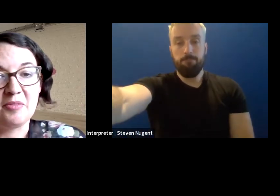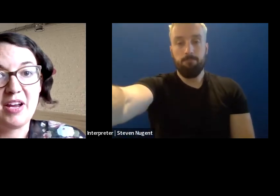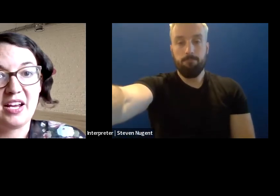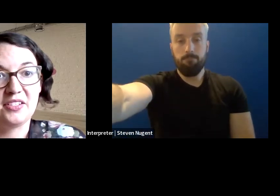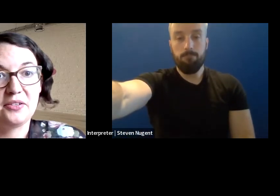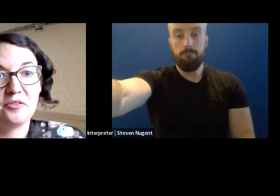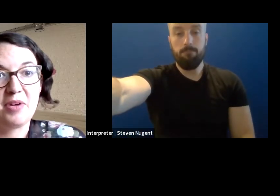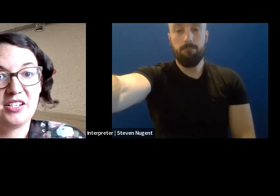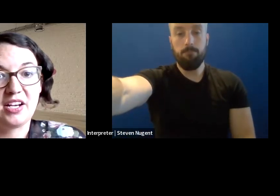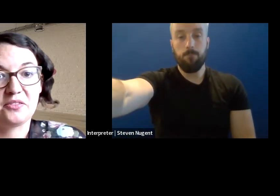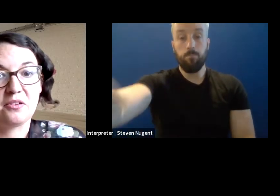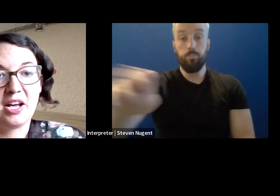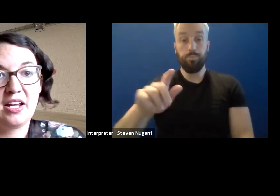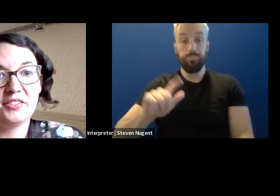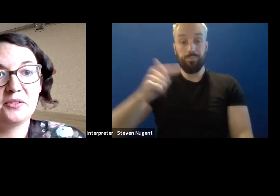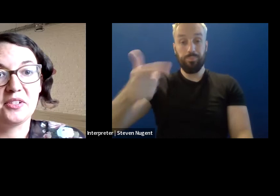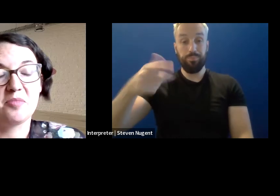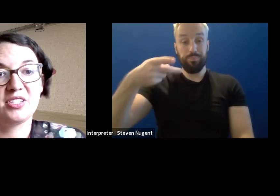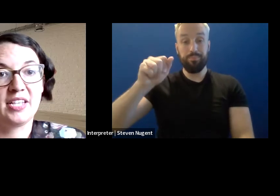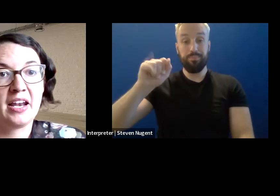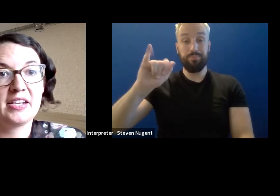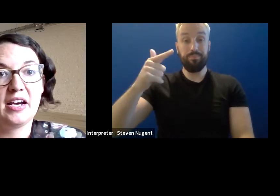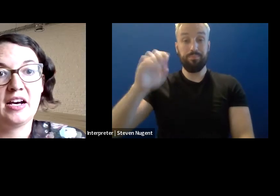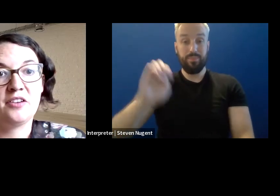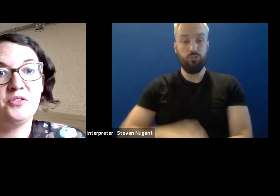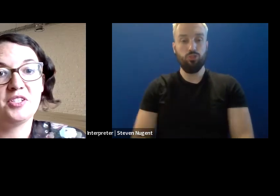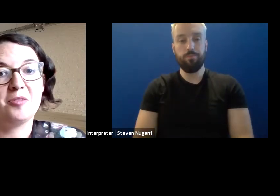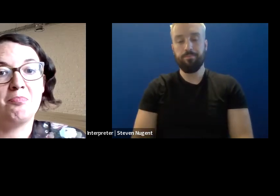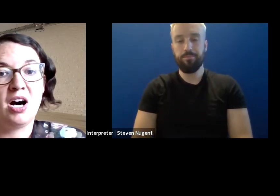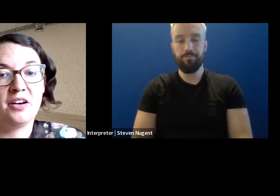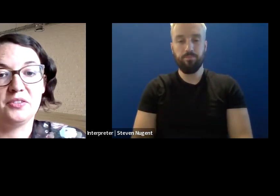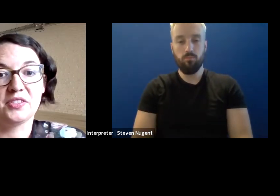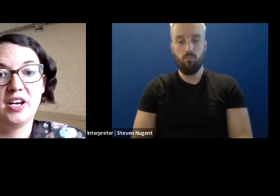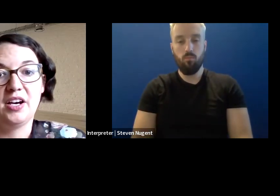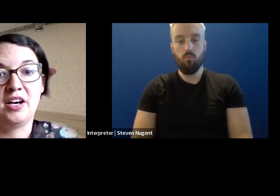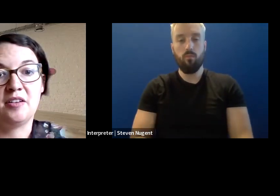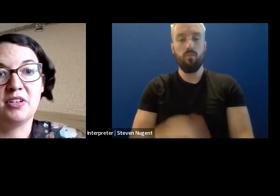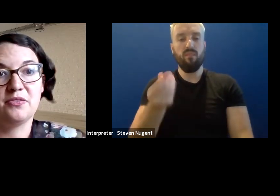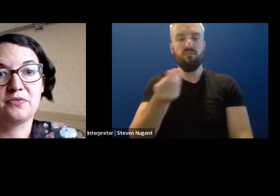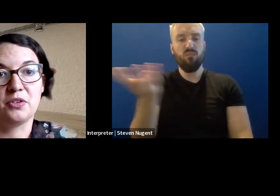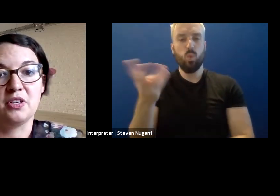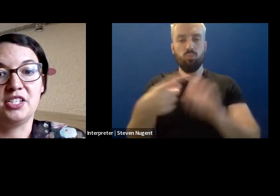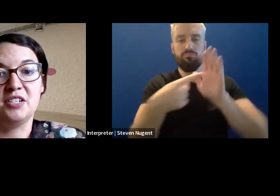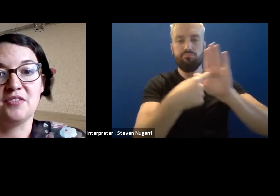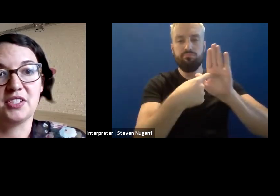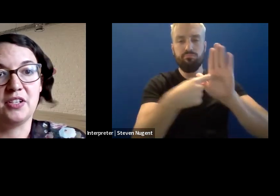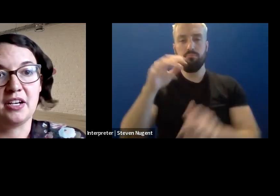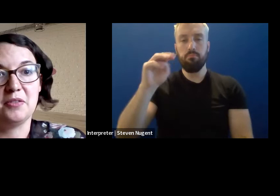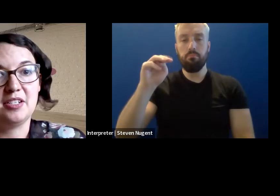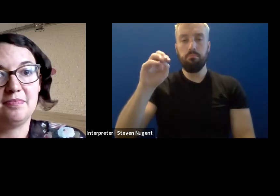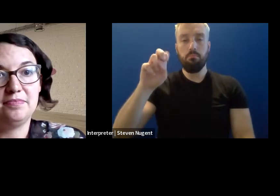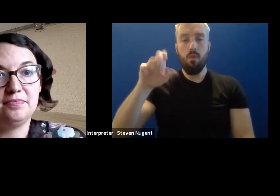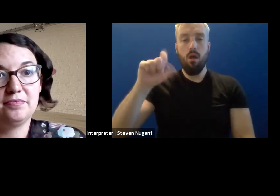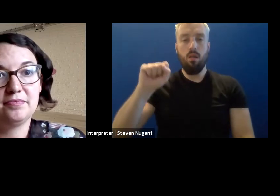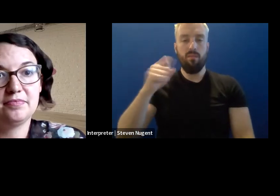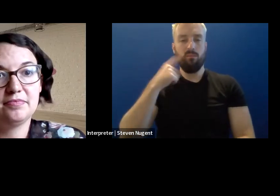And I'm going to pass it to Paige Castro-Reyes, who's going to present a few different models for achieving fiscal